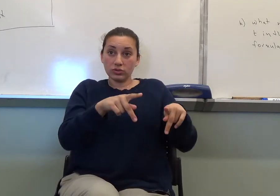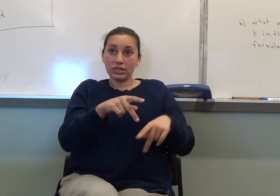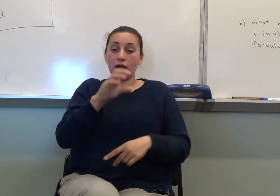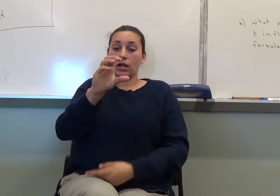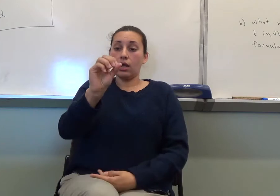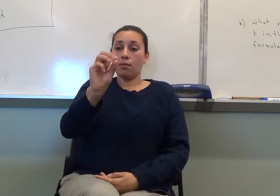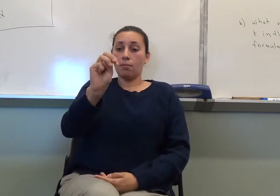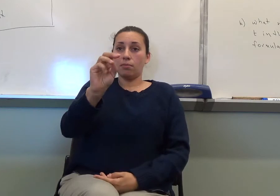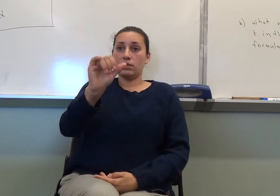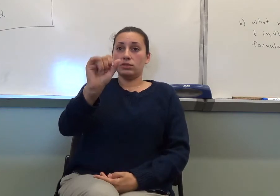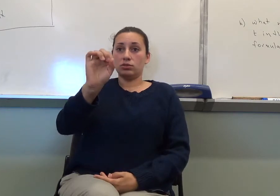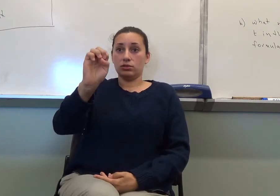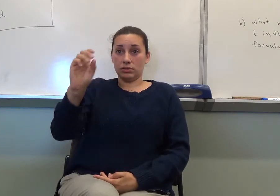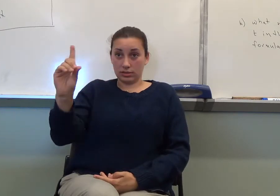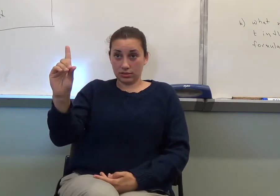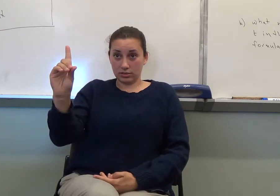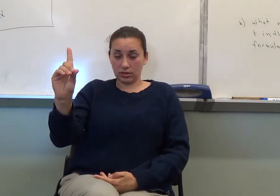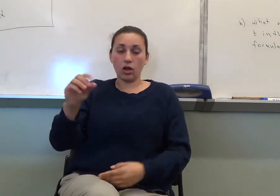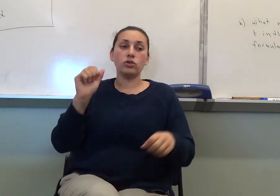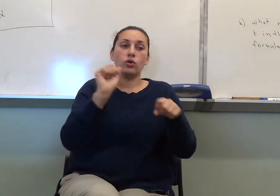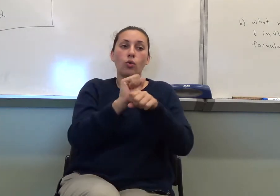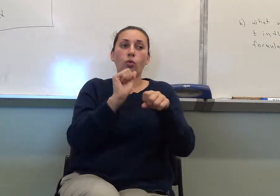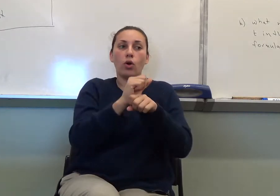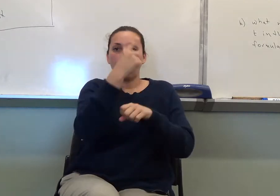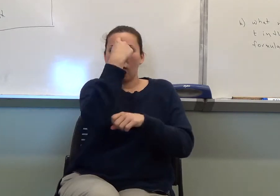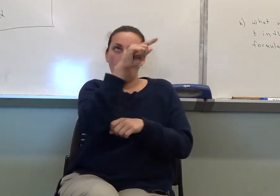On page 382.